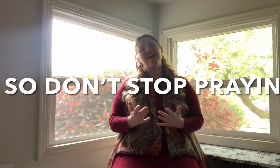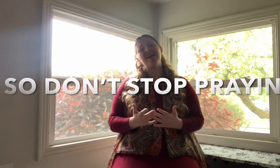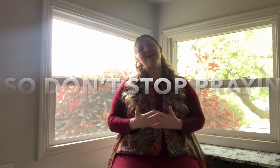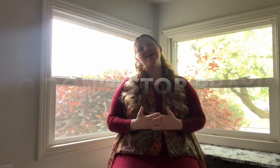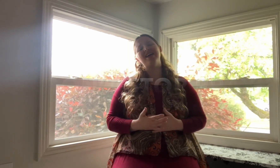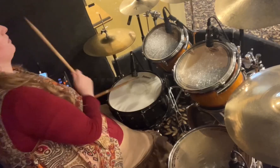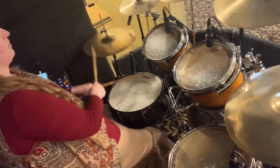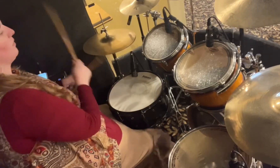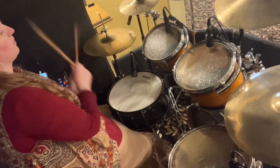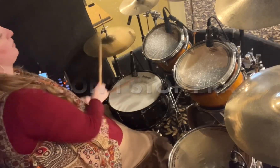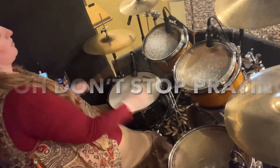praying.